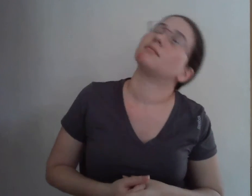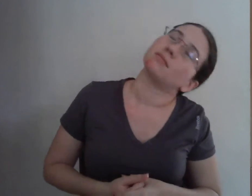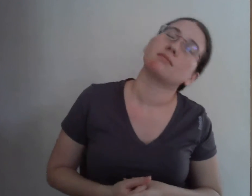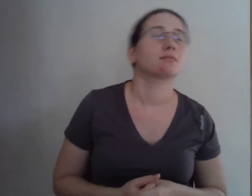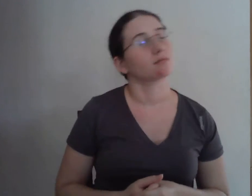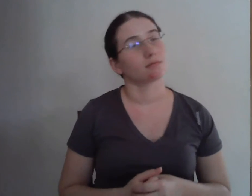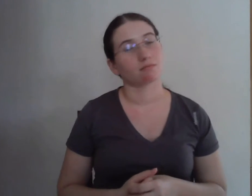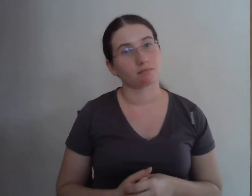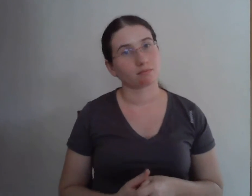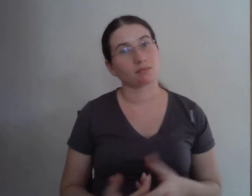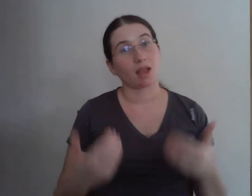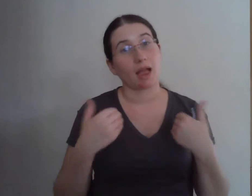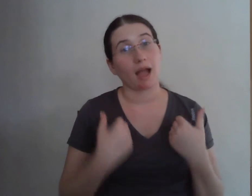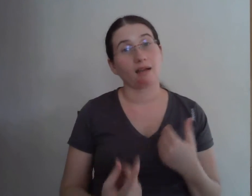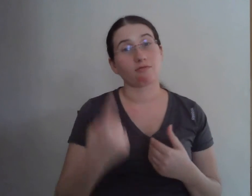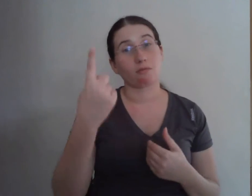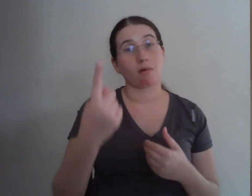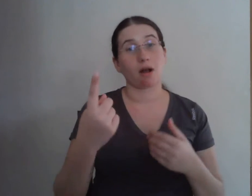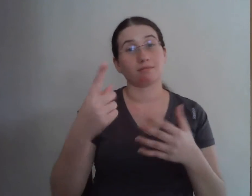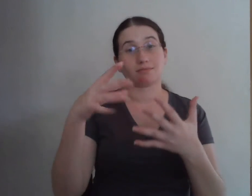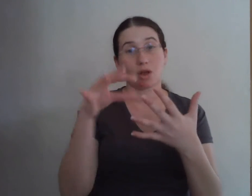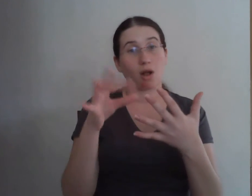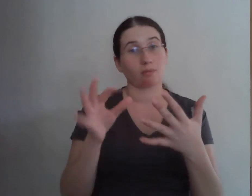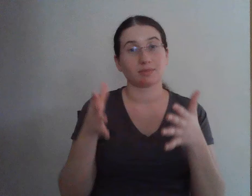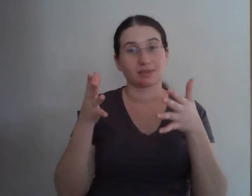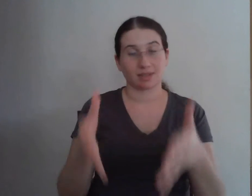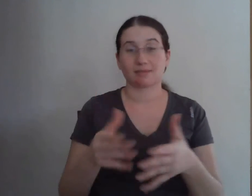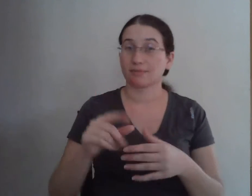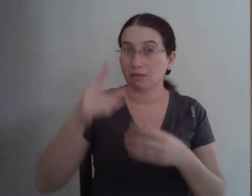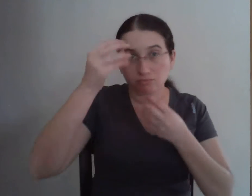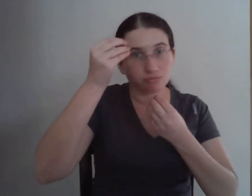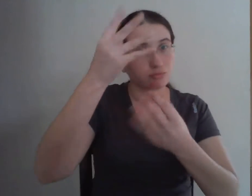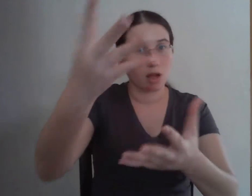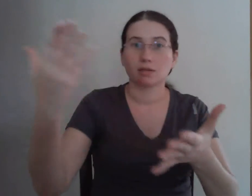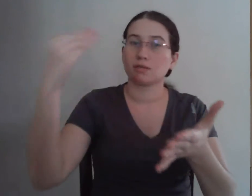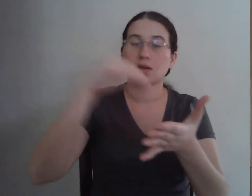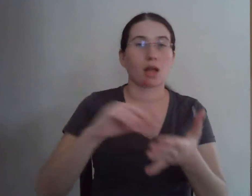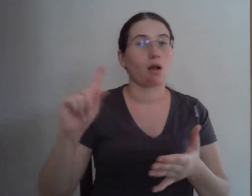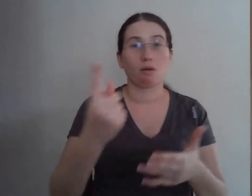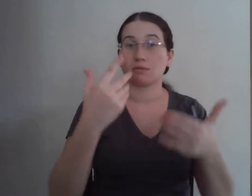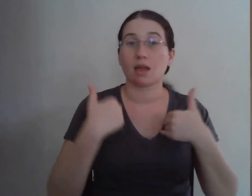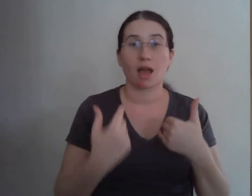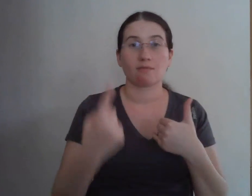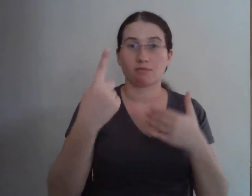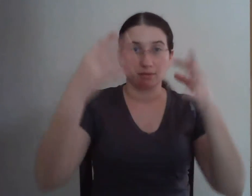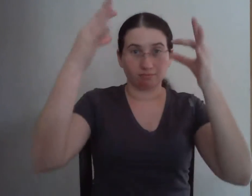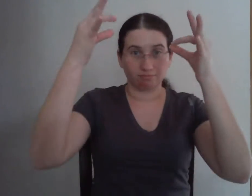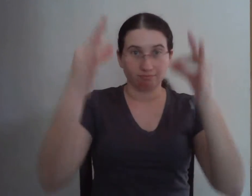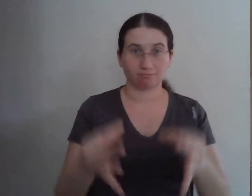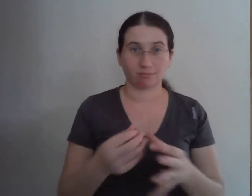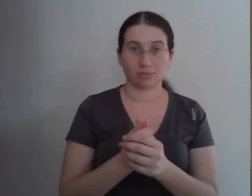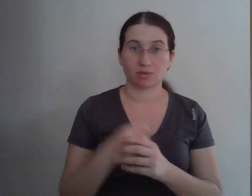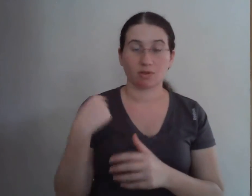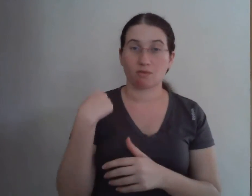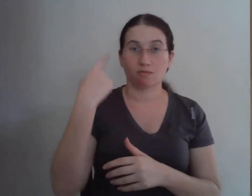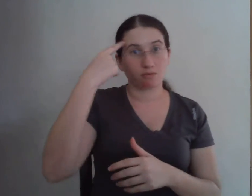There is only one option. I repeat to you, only one option left to climatologists and scientists, and that